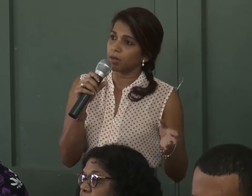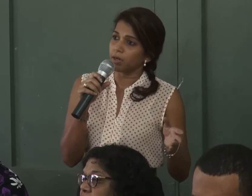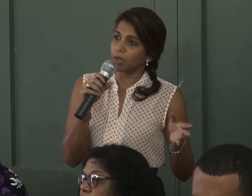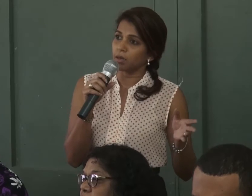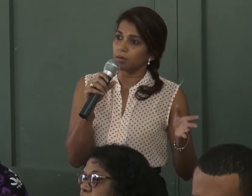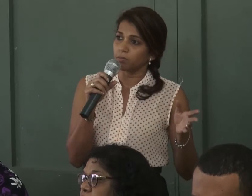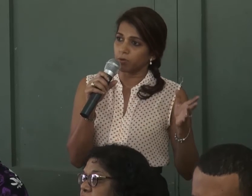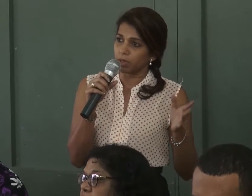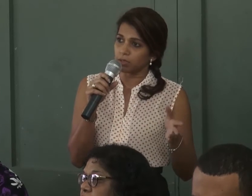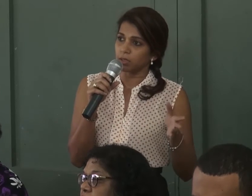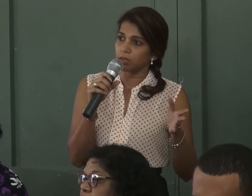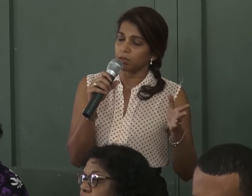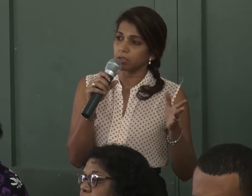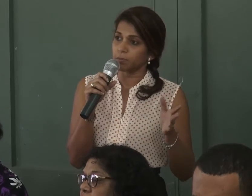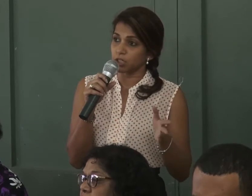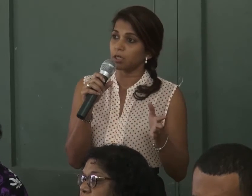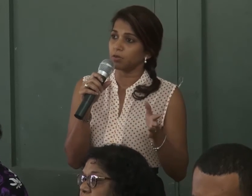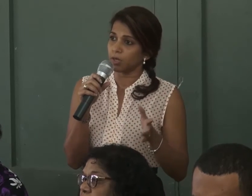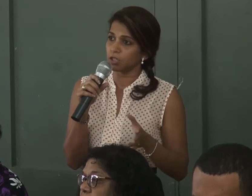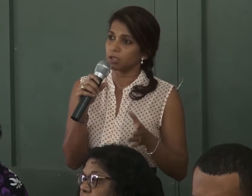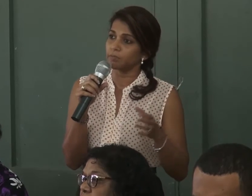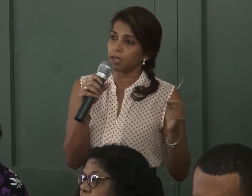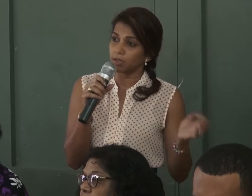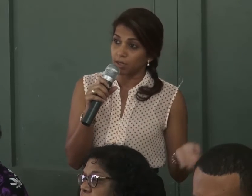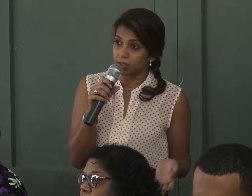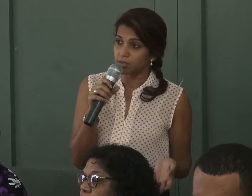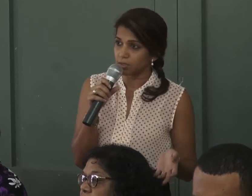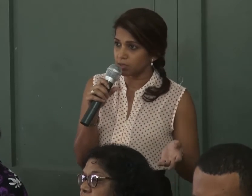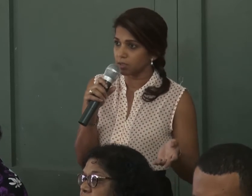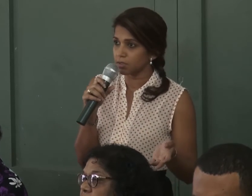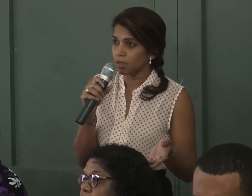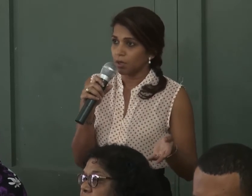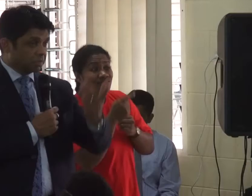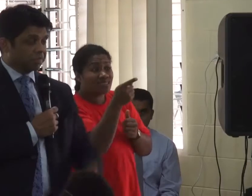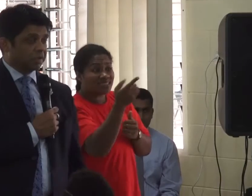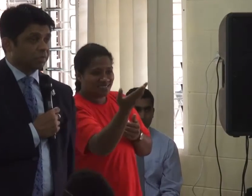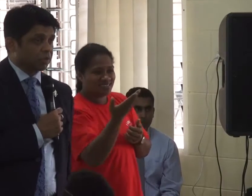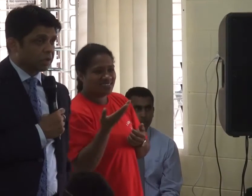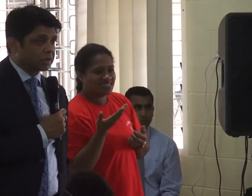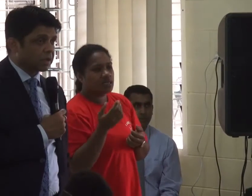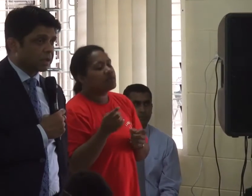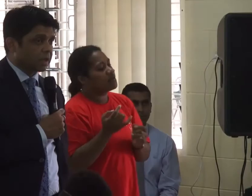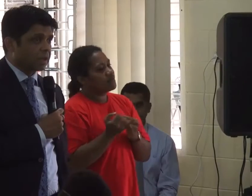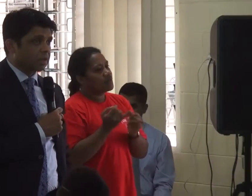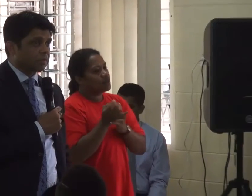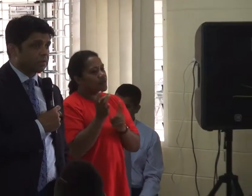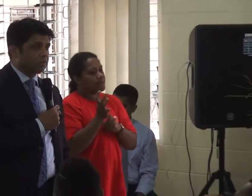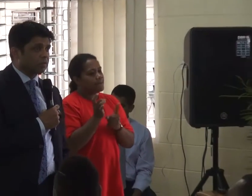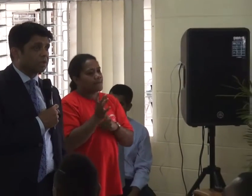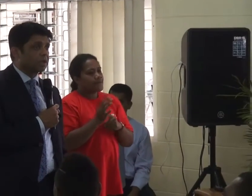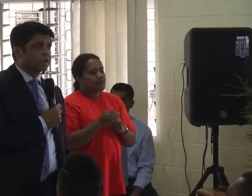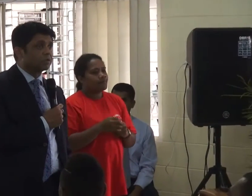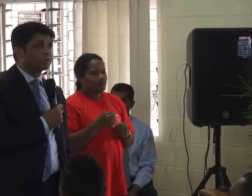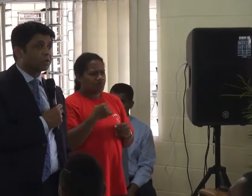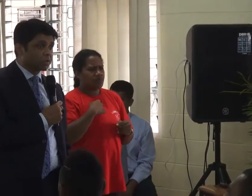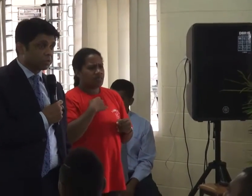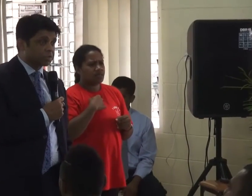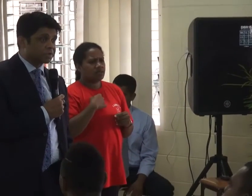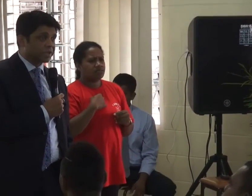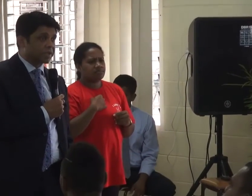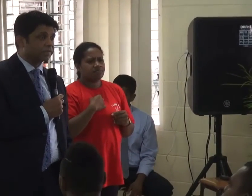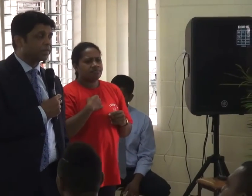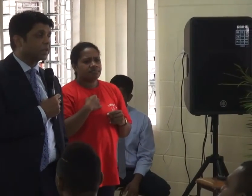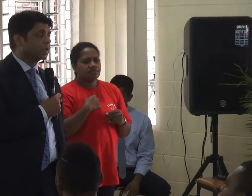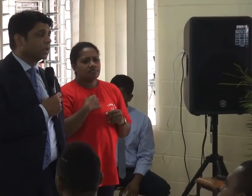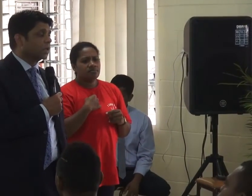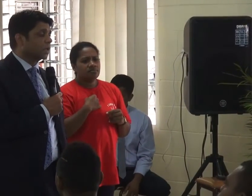like America in progressing special education back in the 1960s. It will be very important, and I completely concur with what